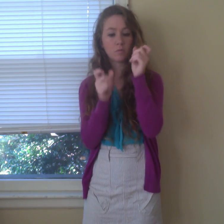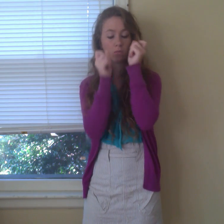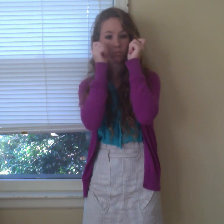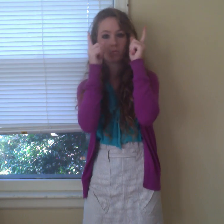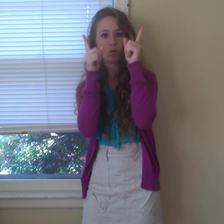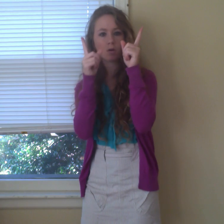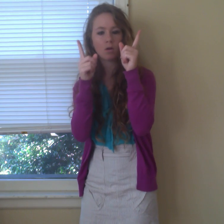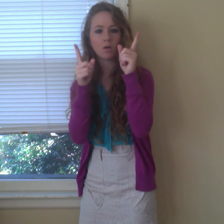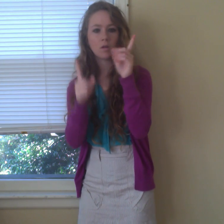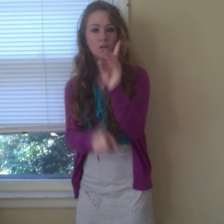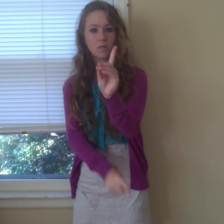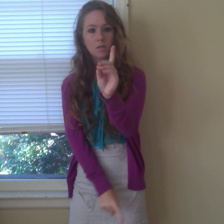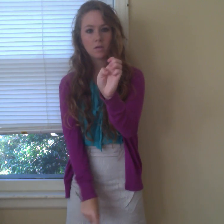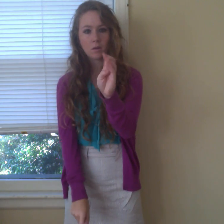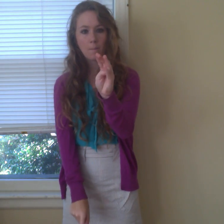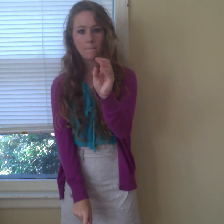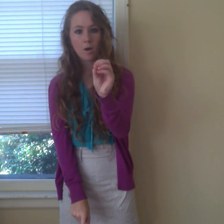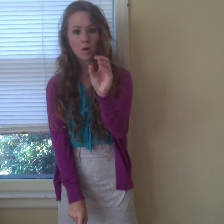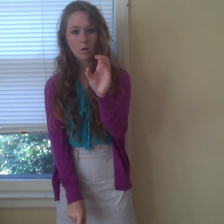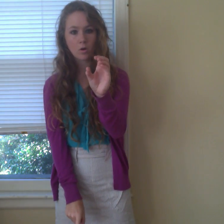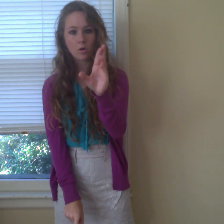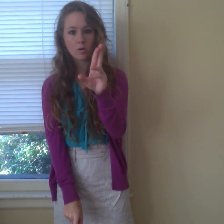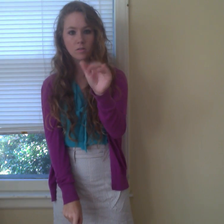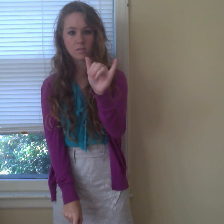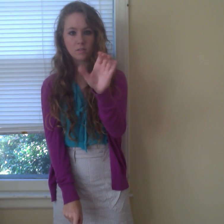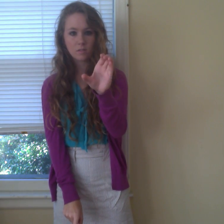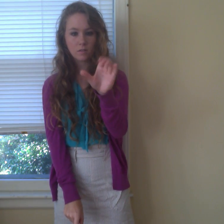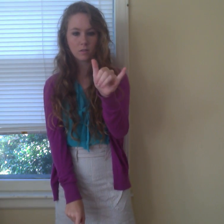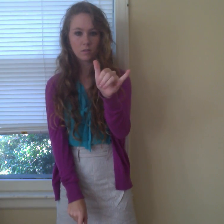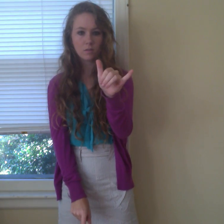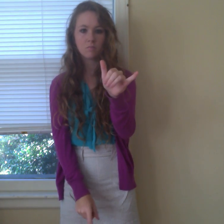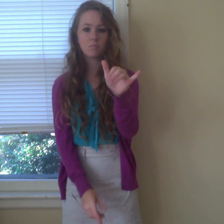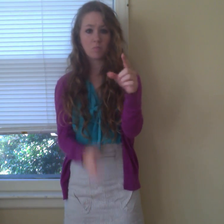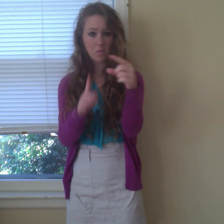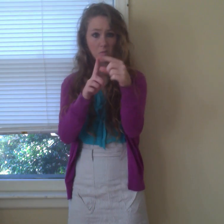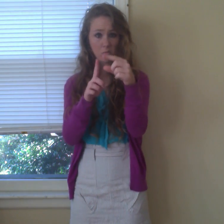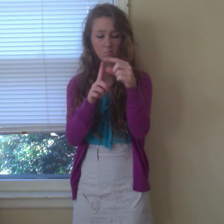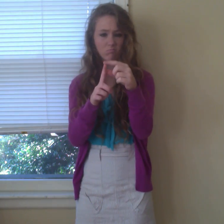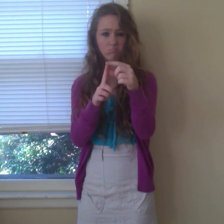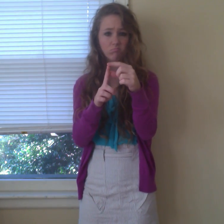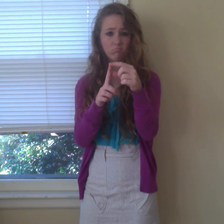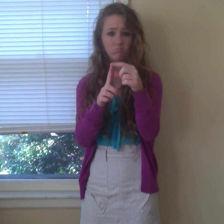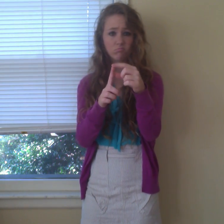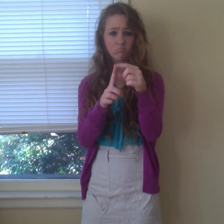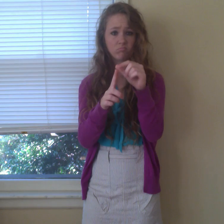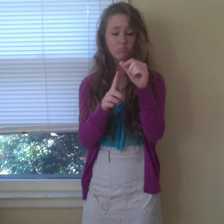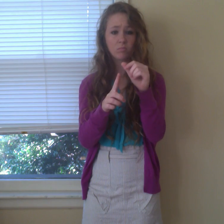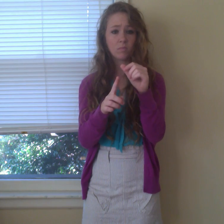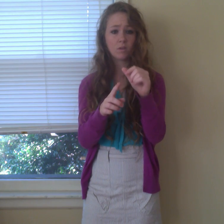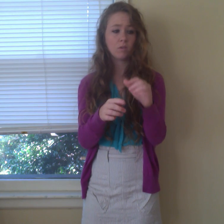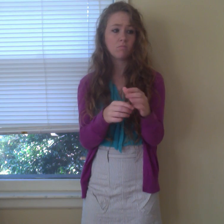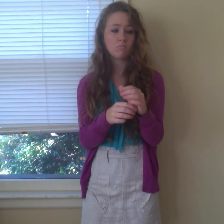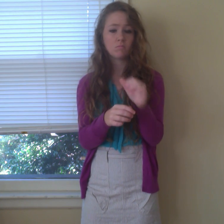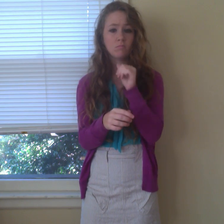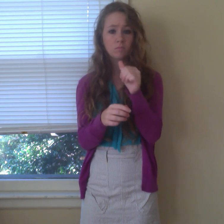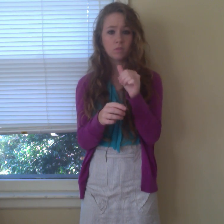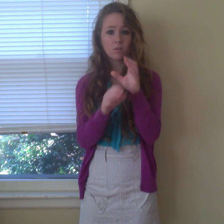does it appear in any of the constitutions of the 50 states. The founders did everything they could to keep us from having a